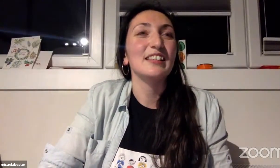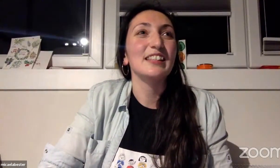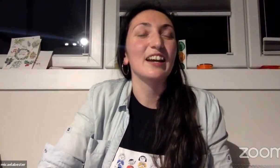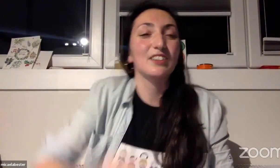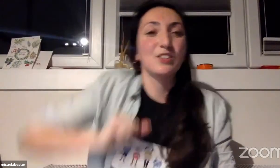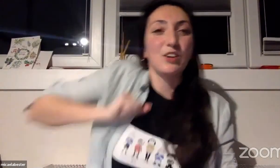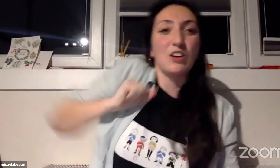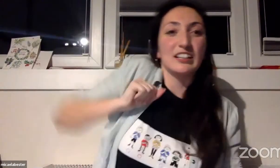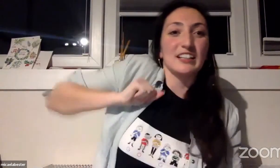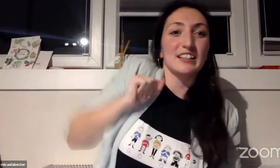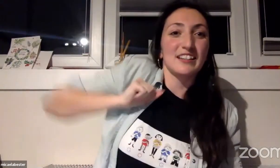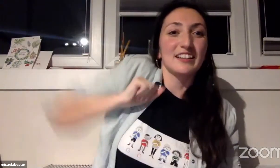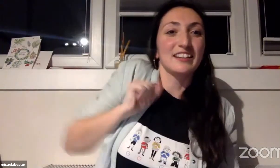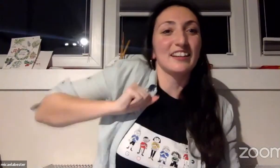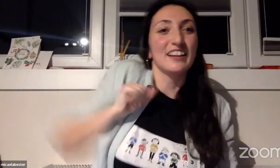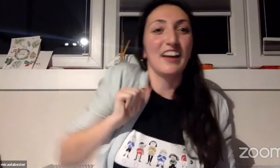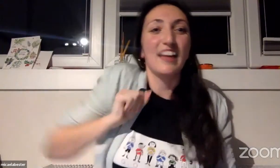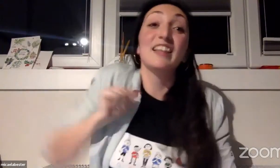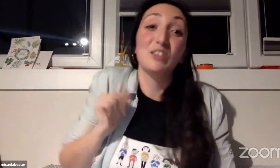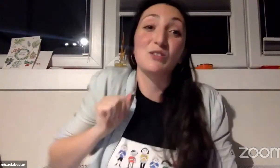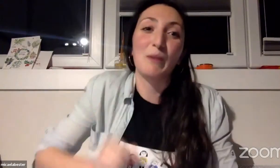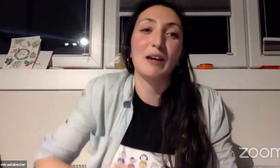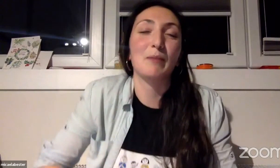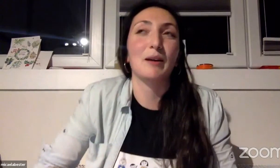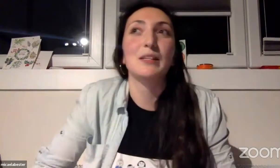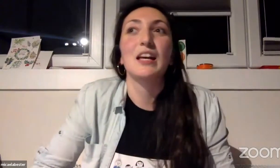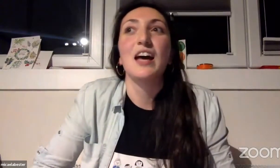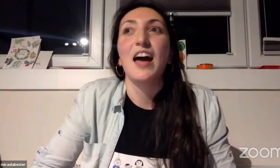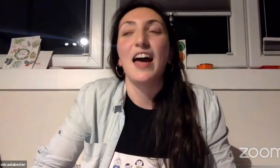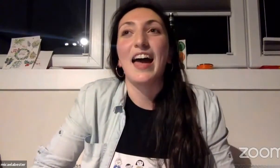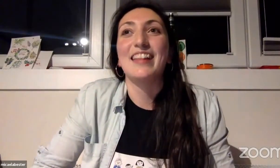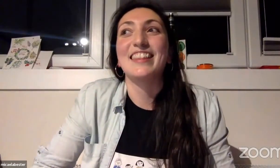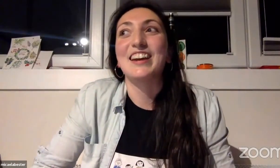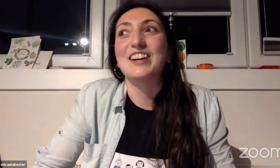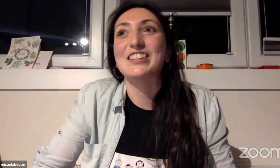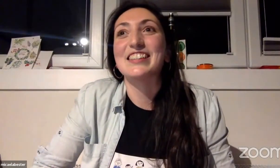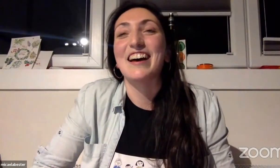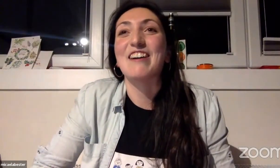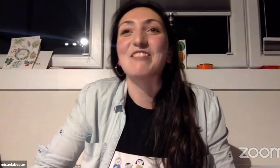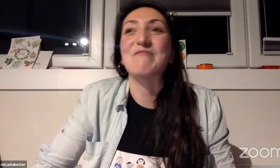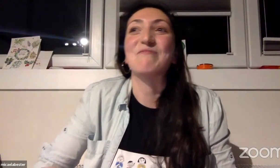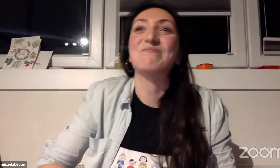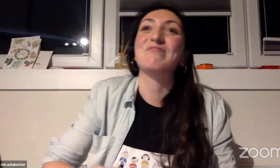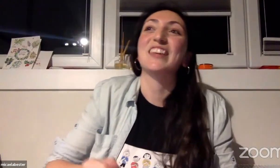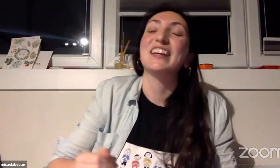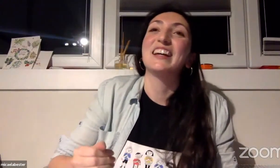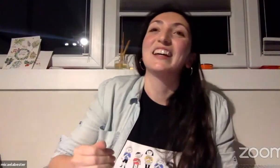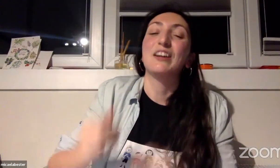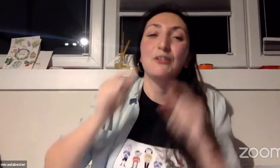what else is there? Scotland. I think those are bagpipes. And there's